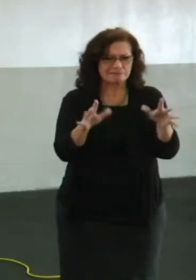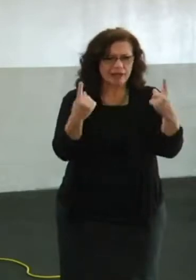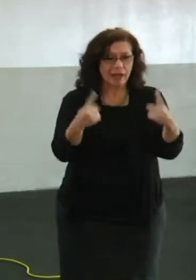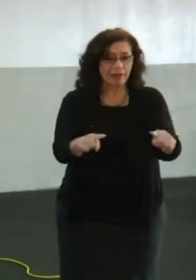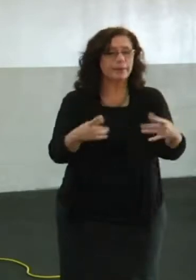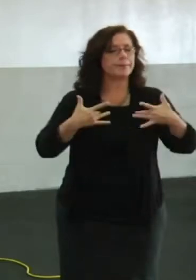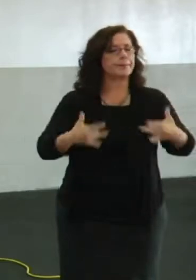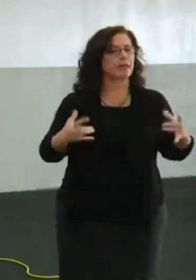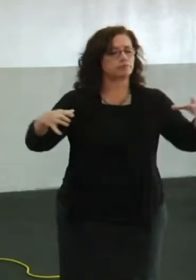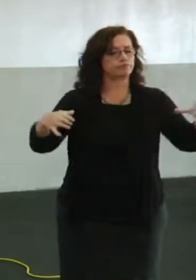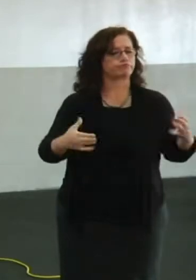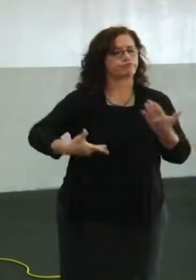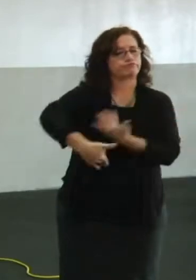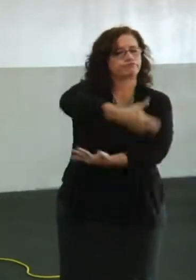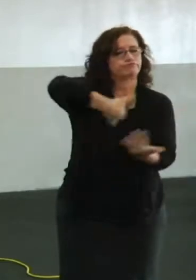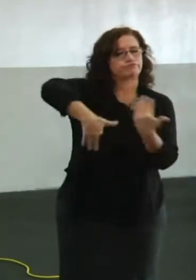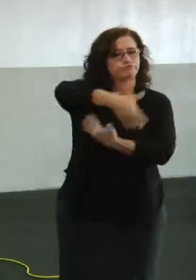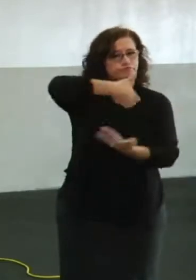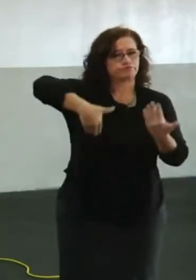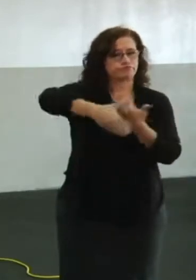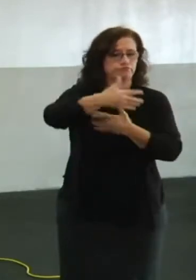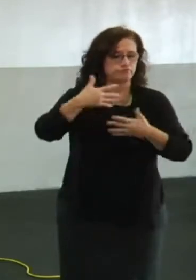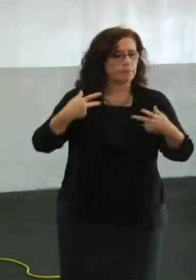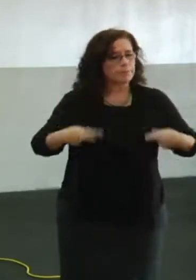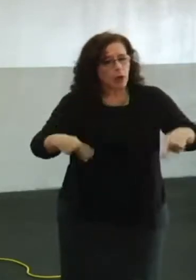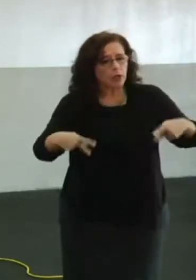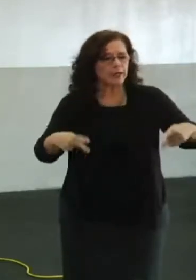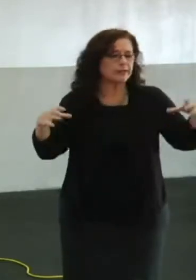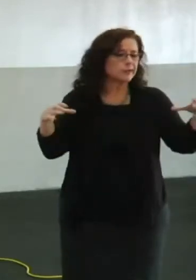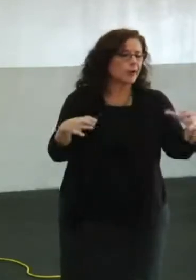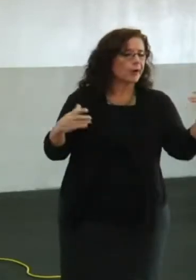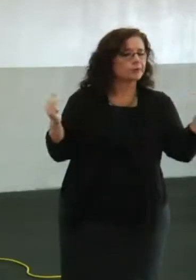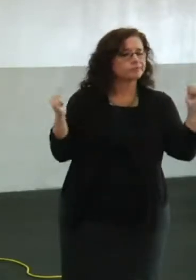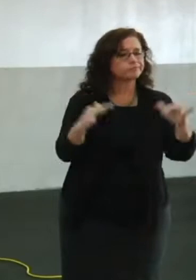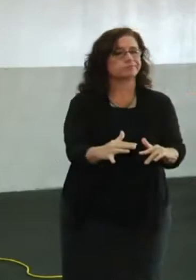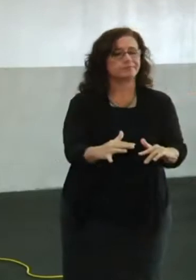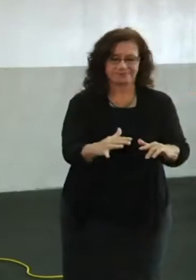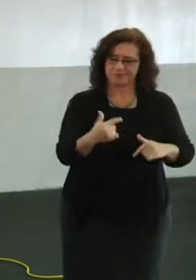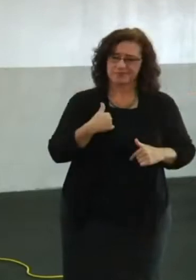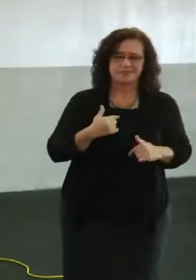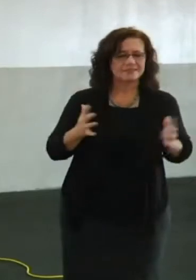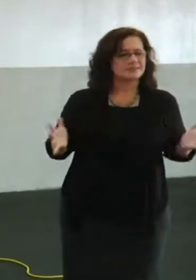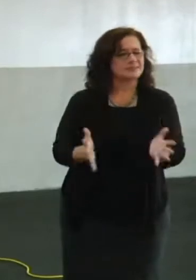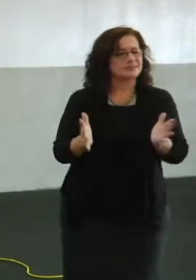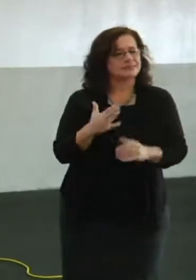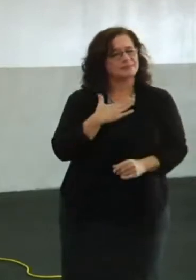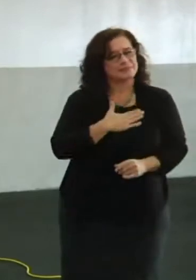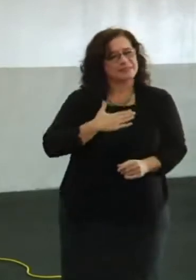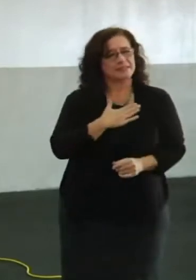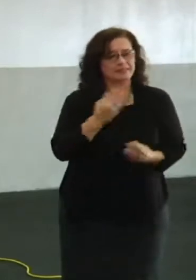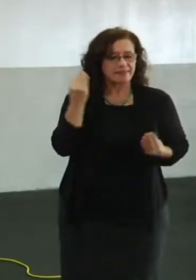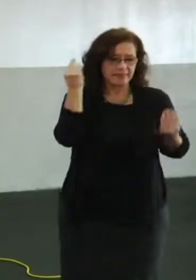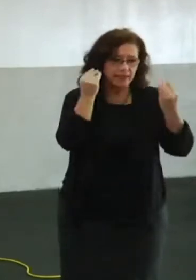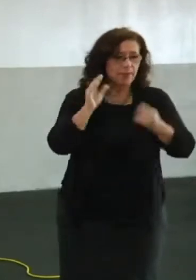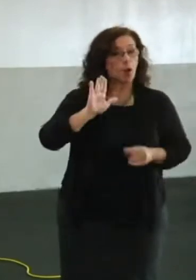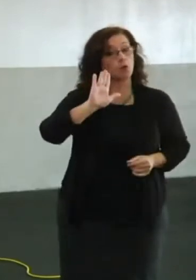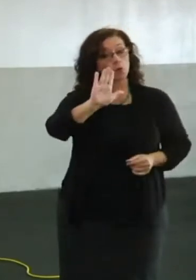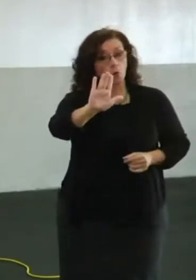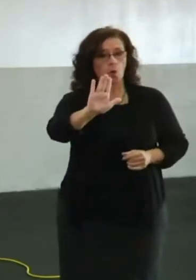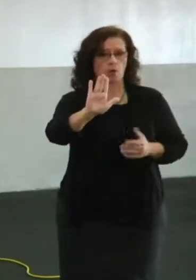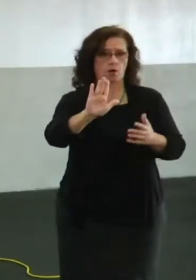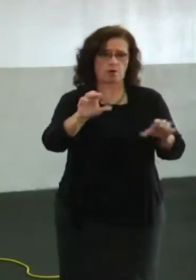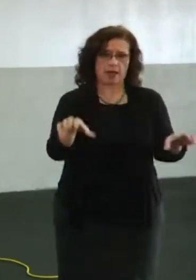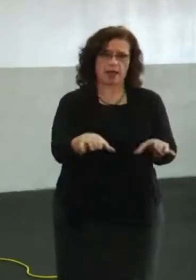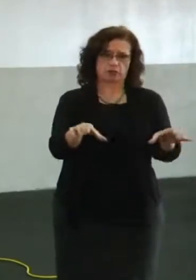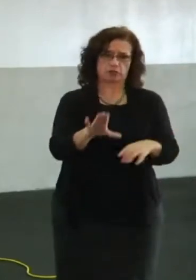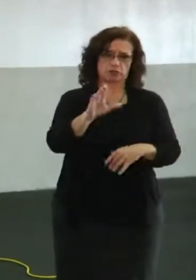larger gatherings. And so I really urge every Ventura County resident to think twice about the impact of your actions. As I've said before,